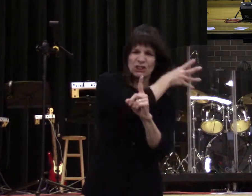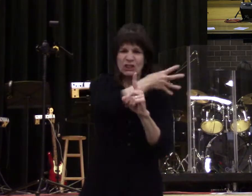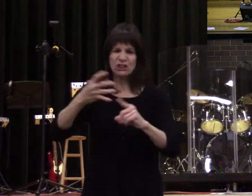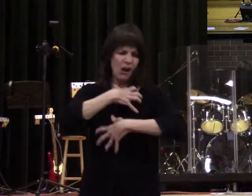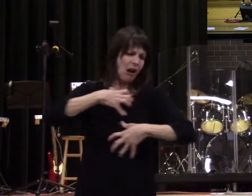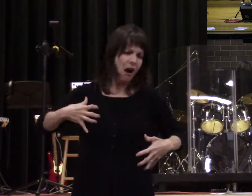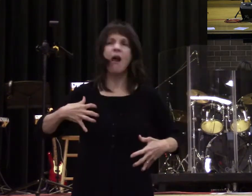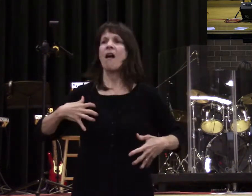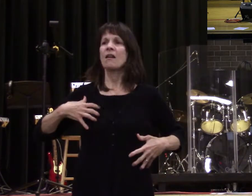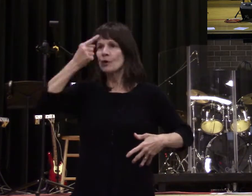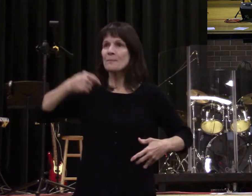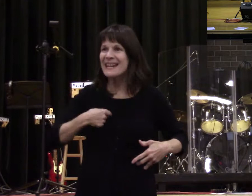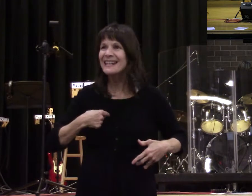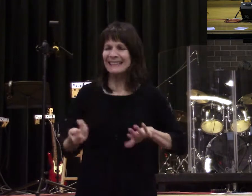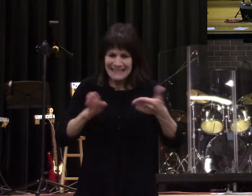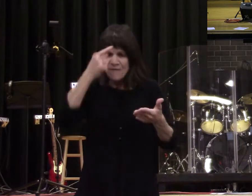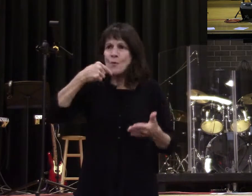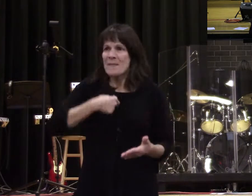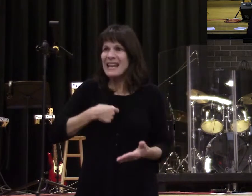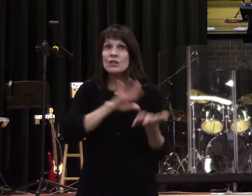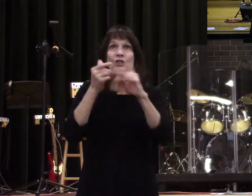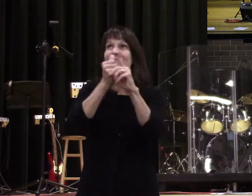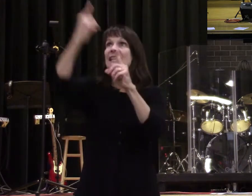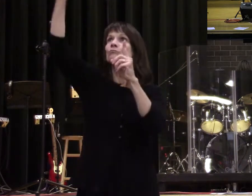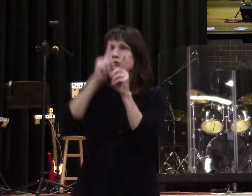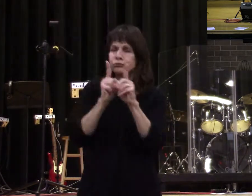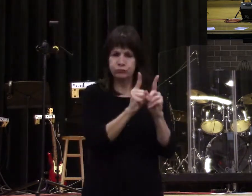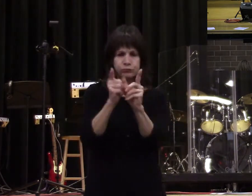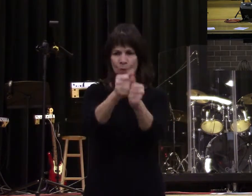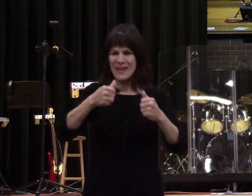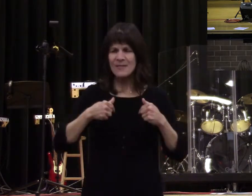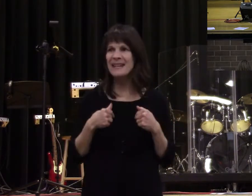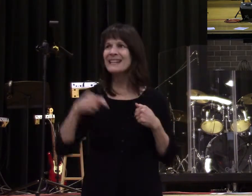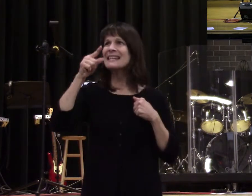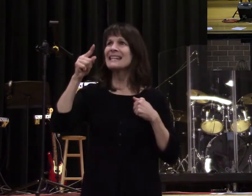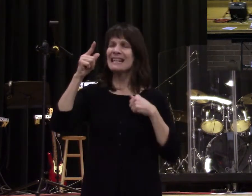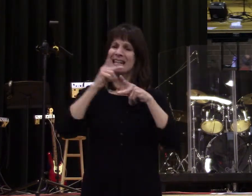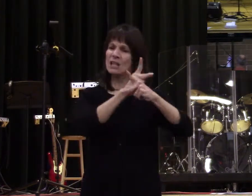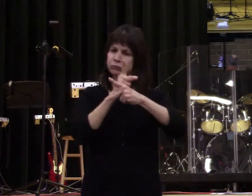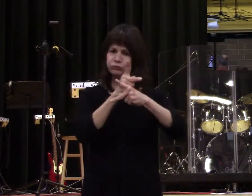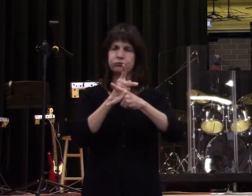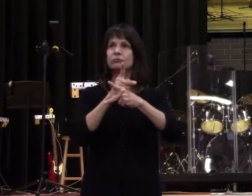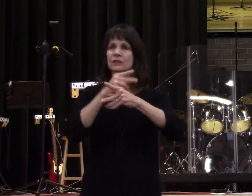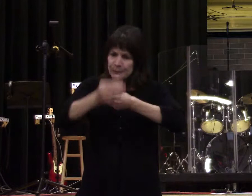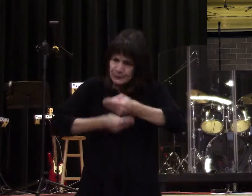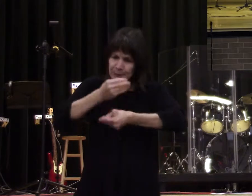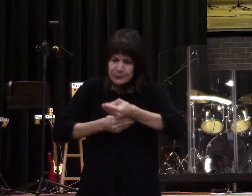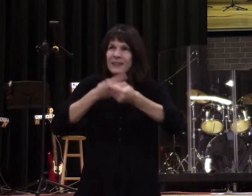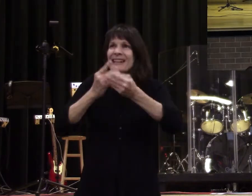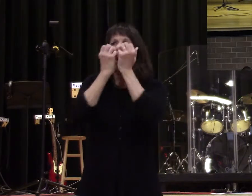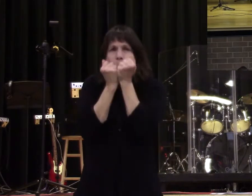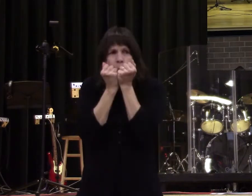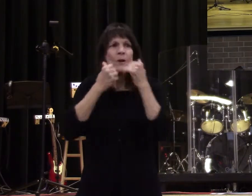died for me. Hallelujah. Jesus is with me. Hallelujah. Jesus watches over me. Jesus loves me. Hallelujah. He loves me. He really loves